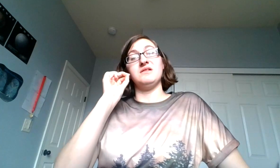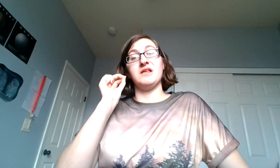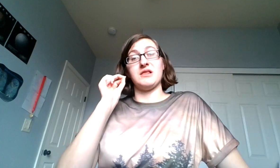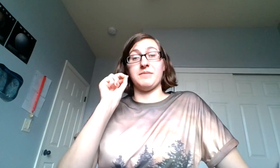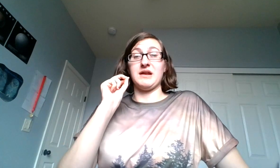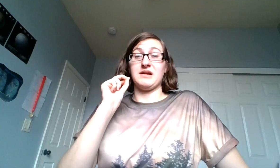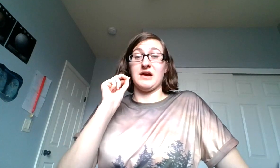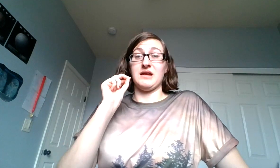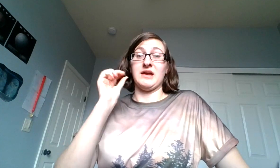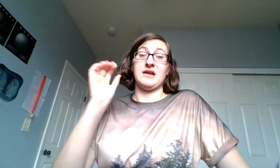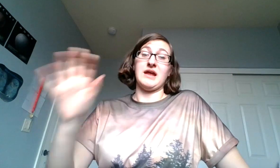Bunny 99.